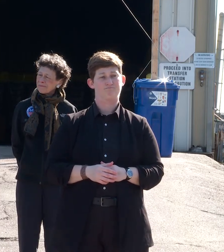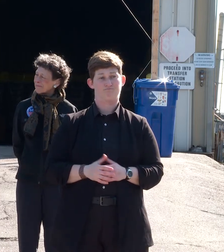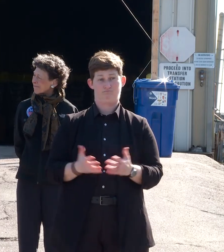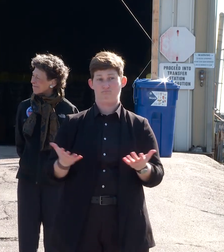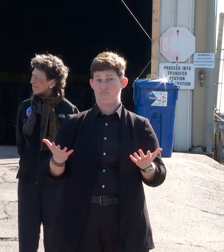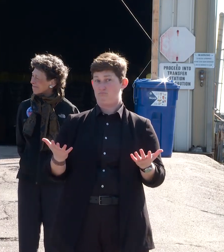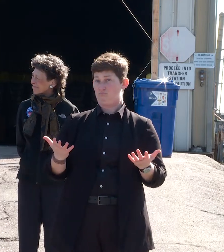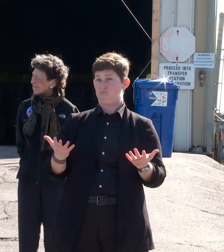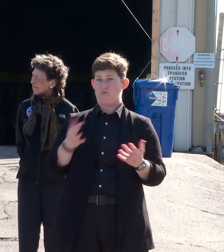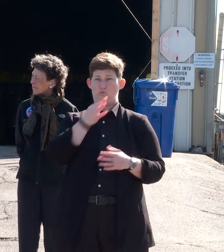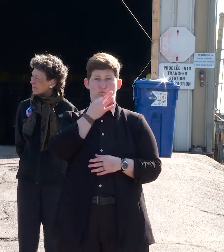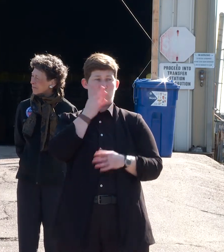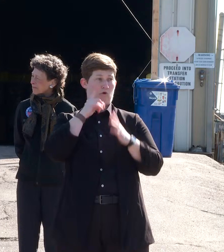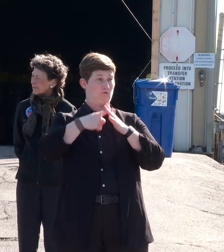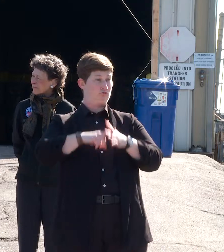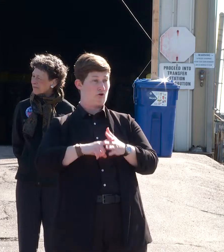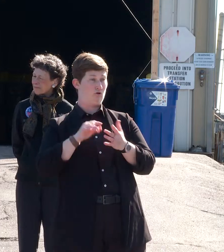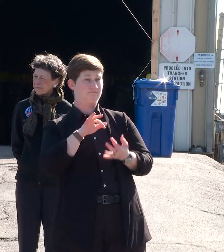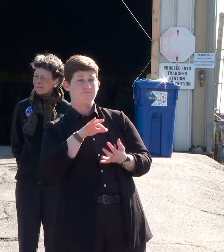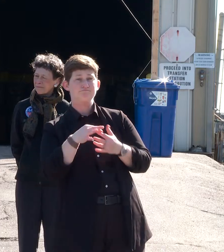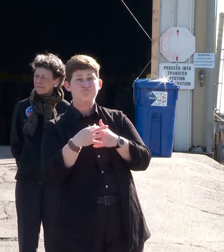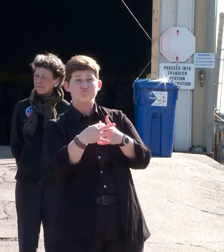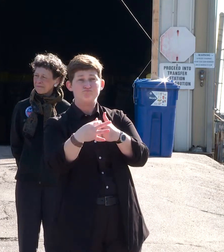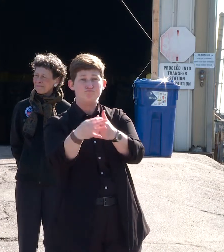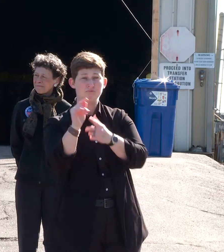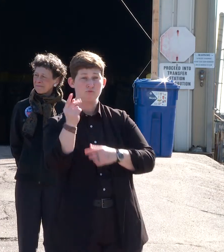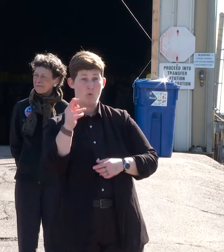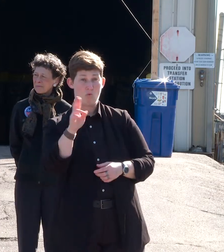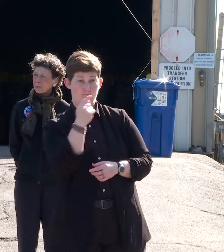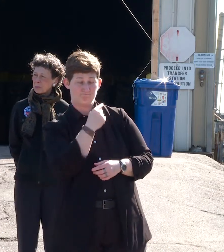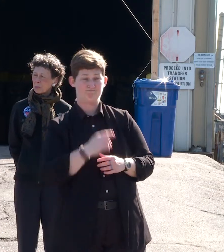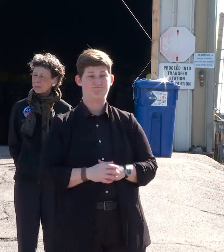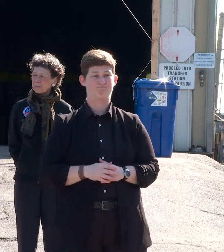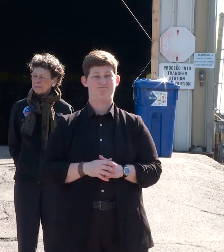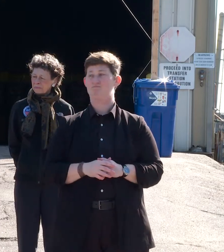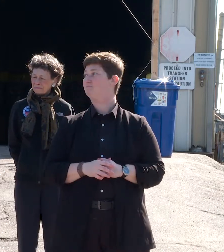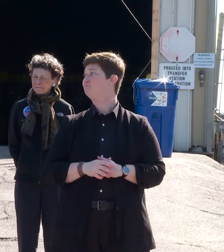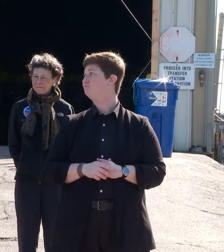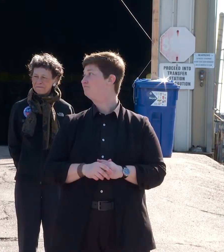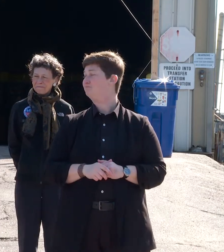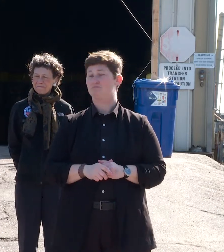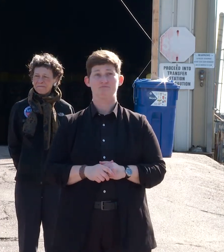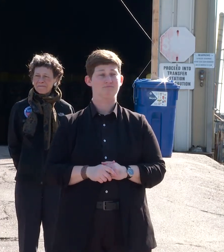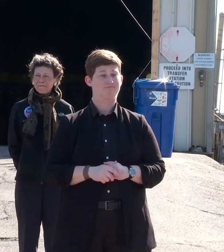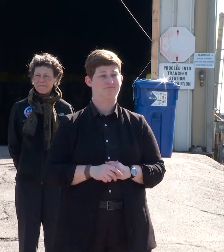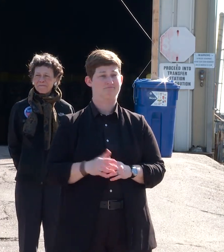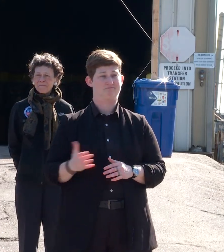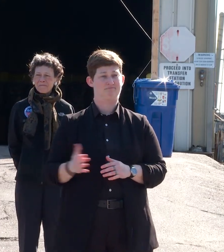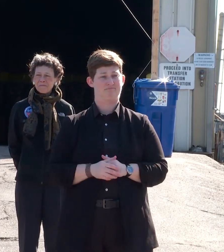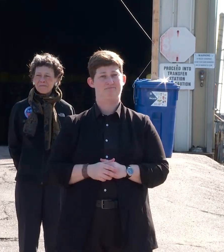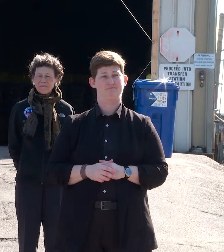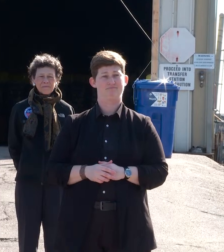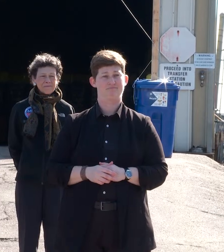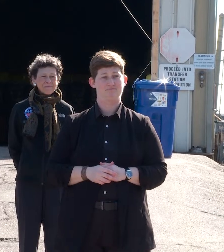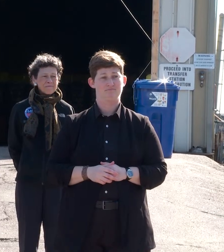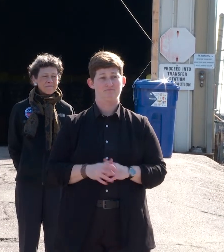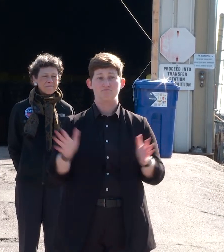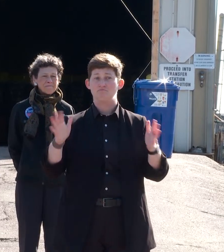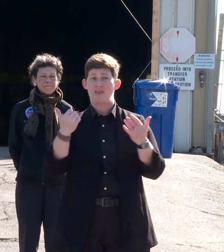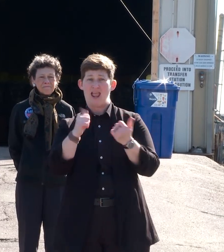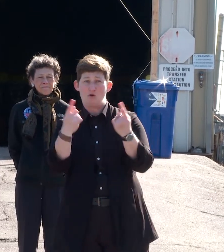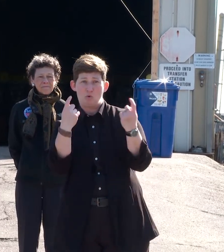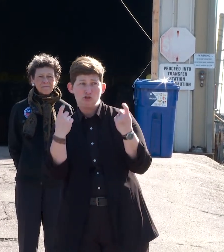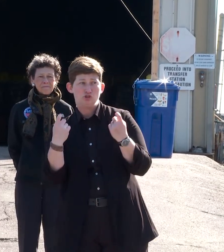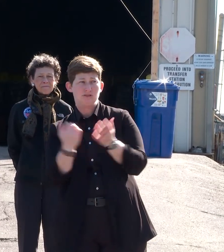unless you want to field any questions. Yeah, we'll have the mayor field questions. Yeah, right. Yeah. We'll open it to any questions you might have.